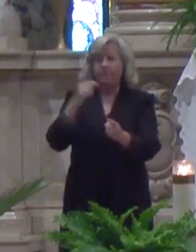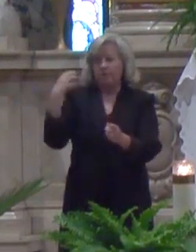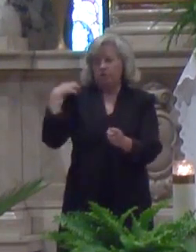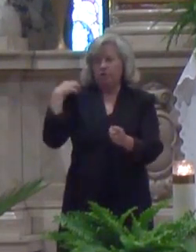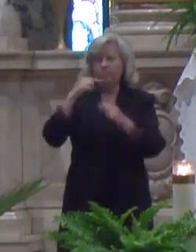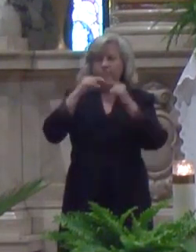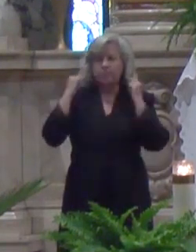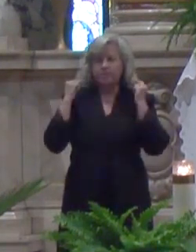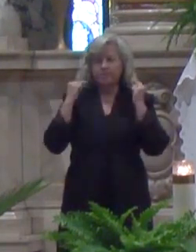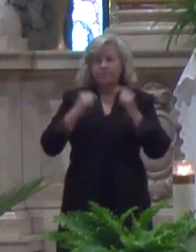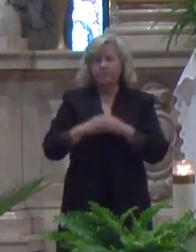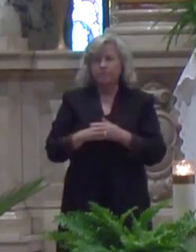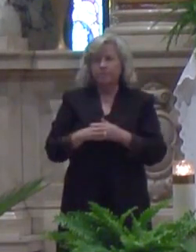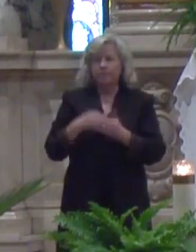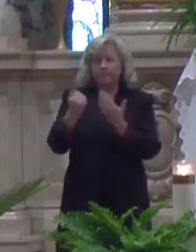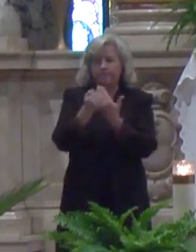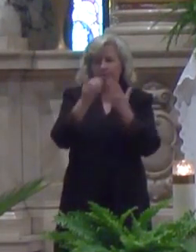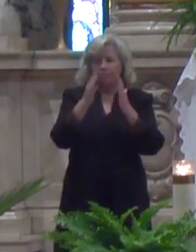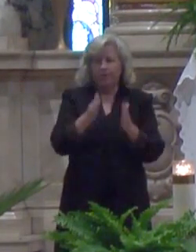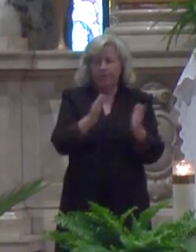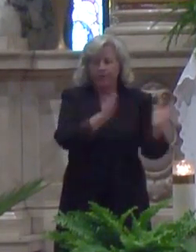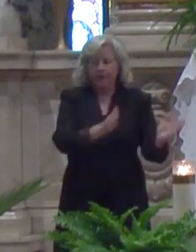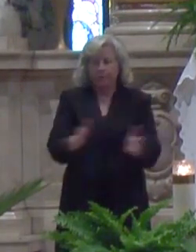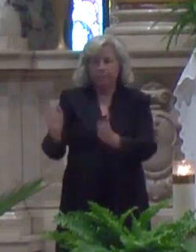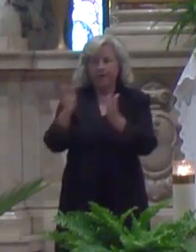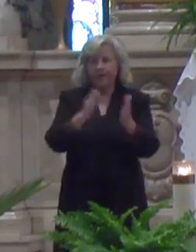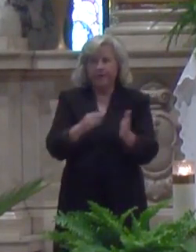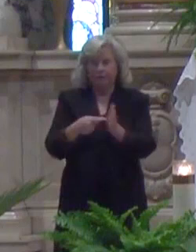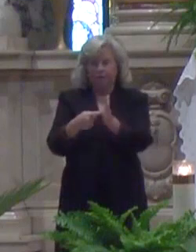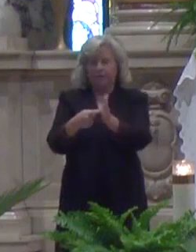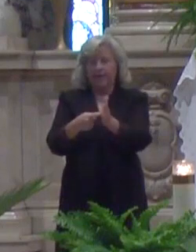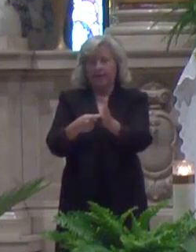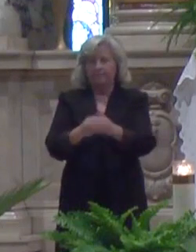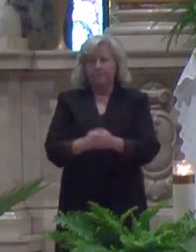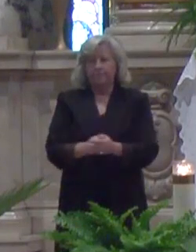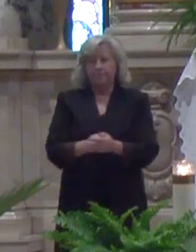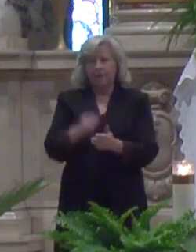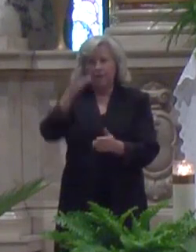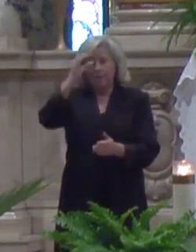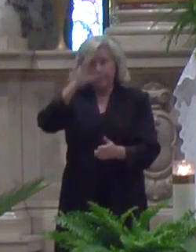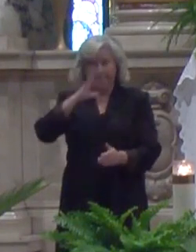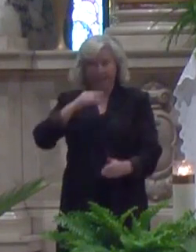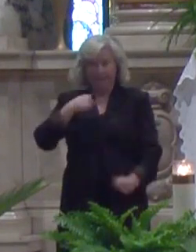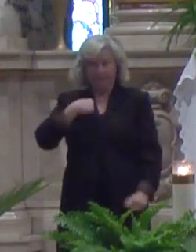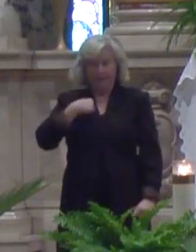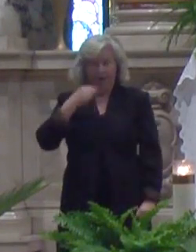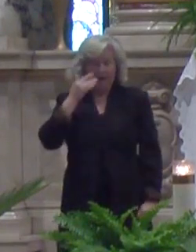people. His betrayer had arranged a sign with them, saying, The man I shall kiss is the one. Arrest